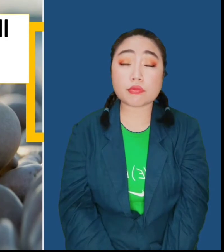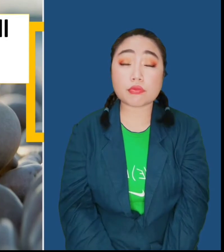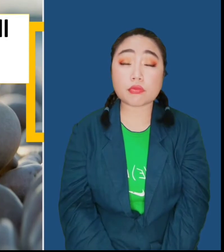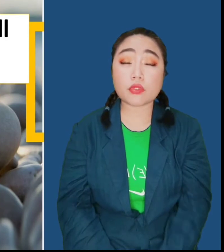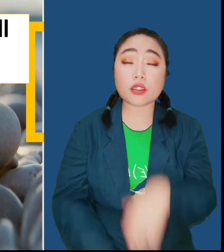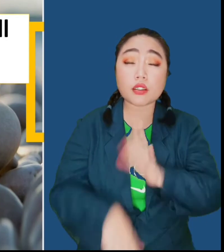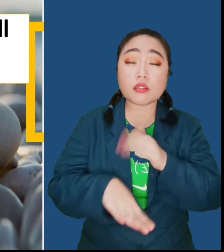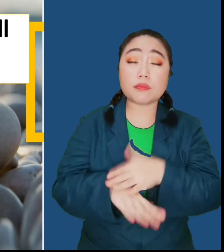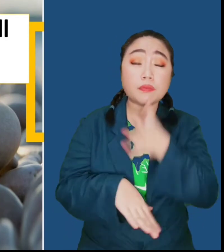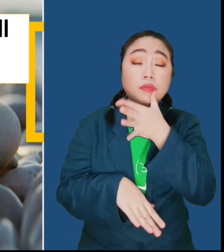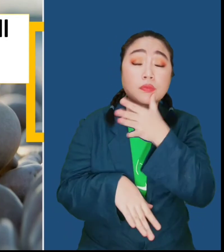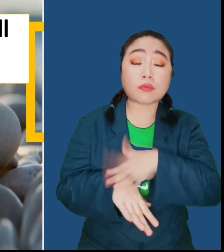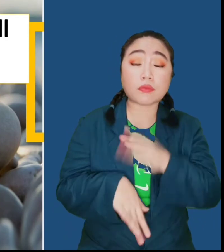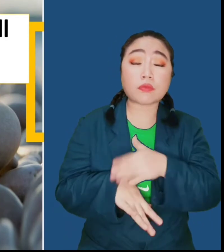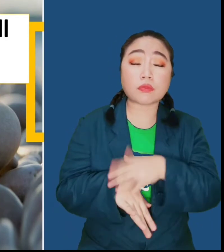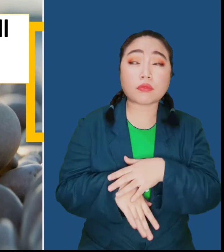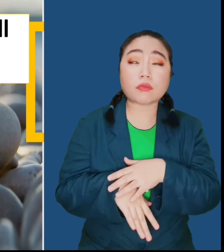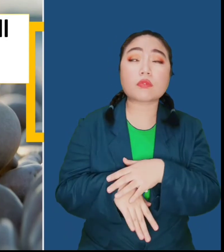your mom would call you,